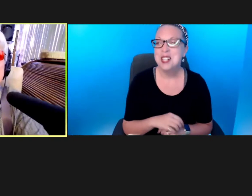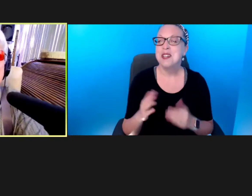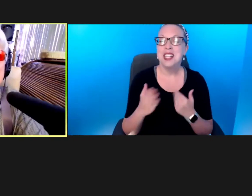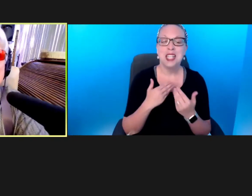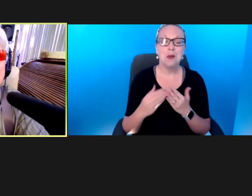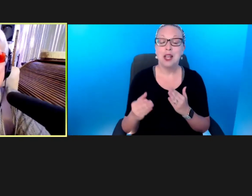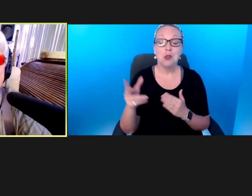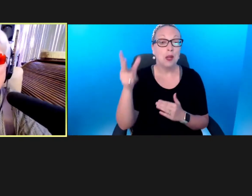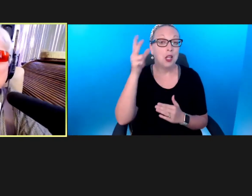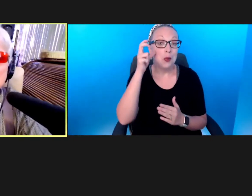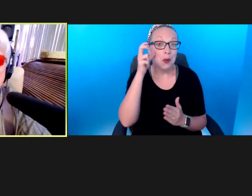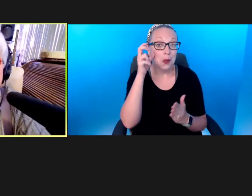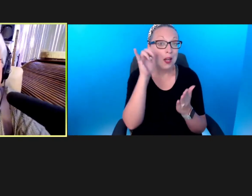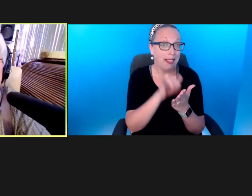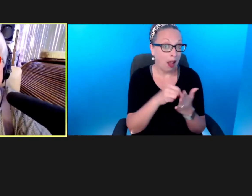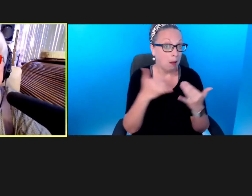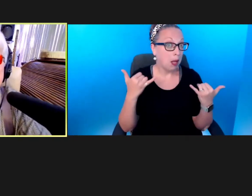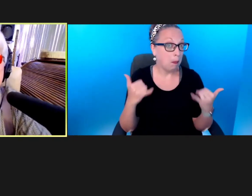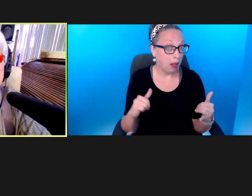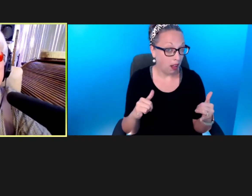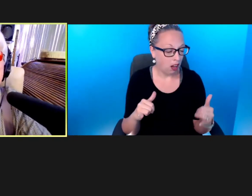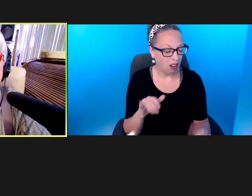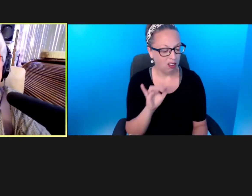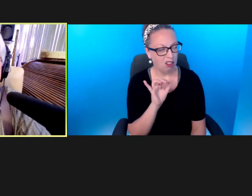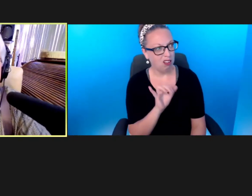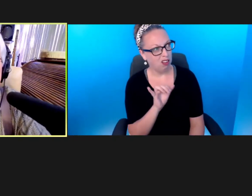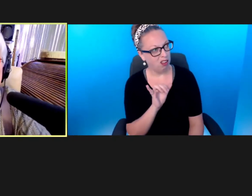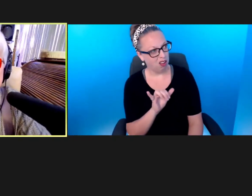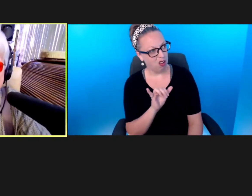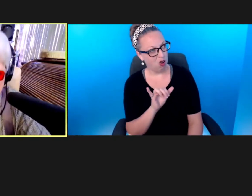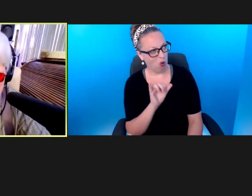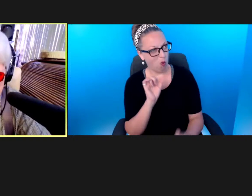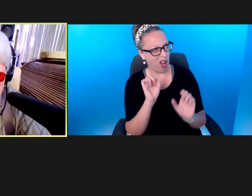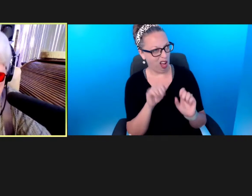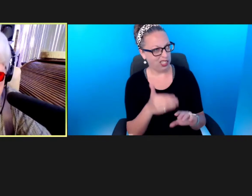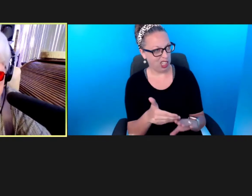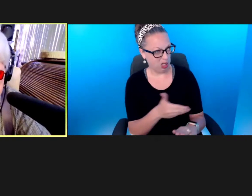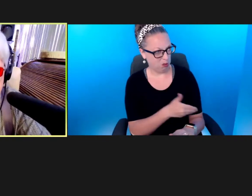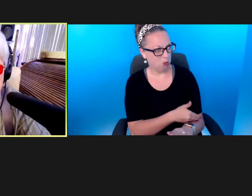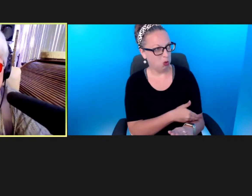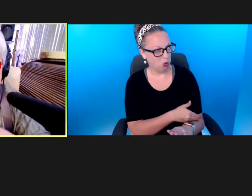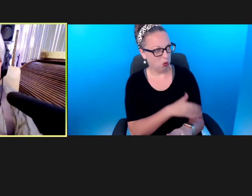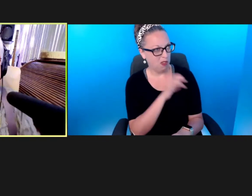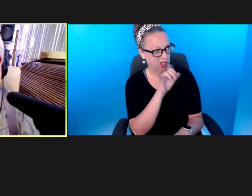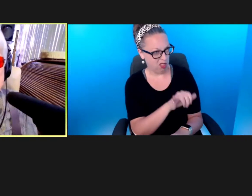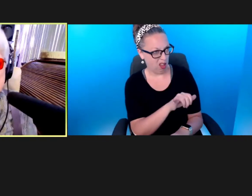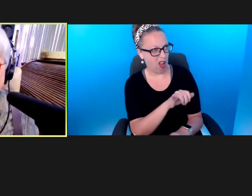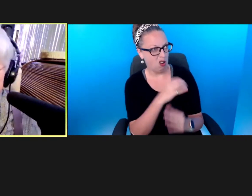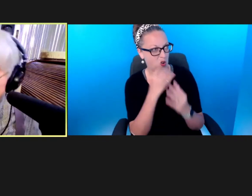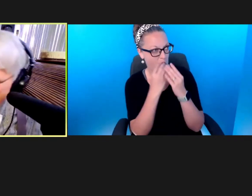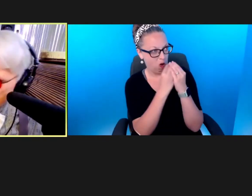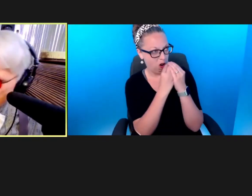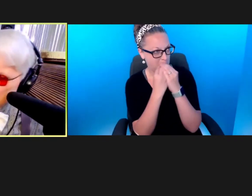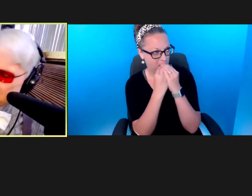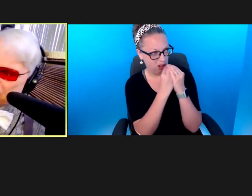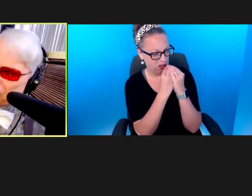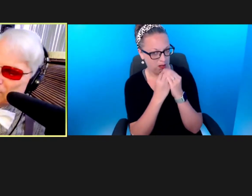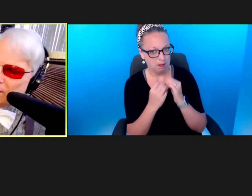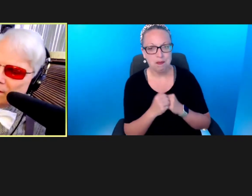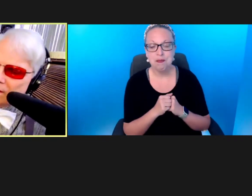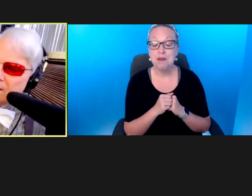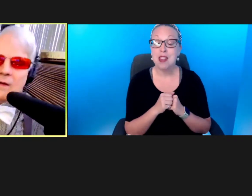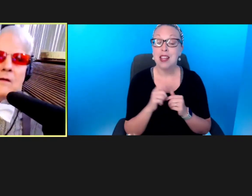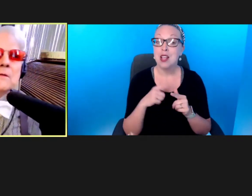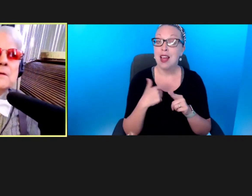he said, you know, I can improve on Bushman's harmonica. And